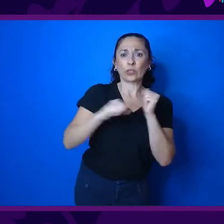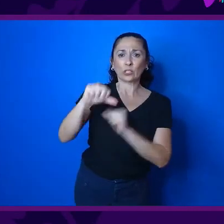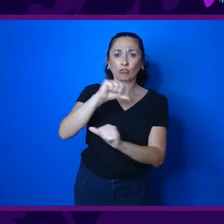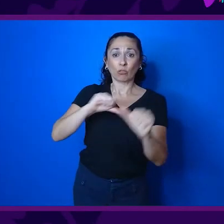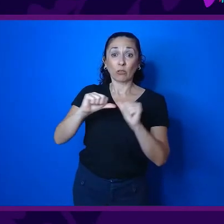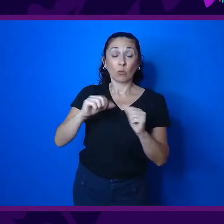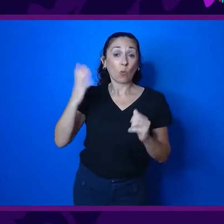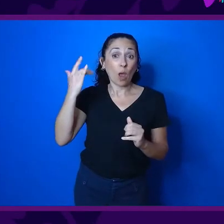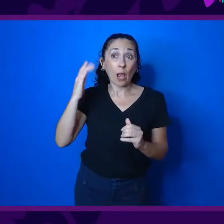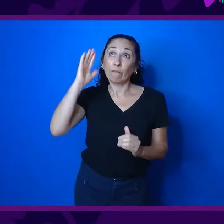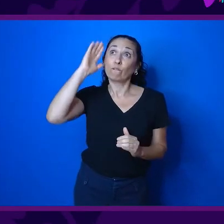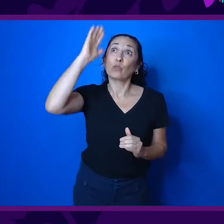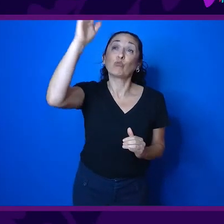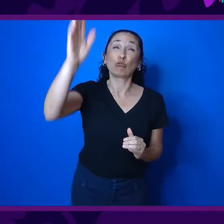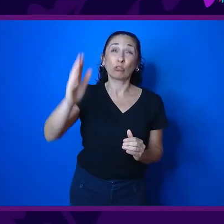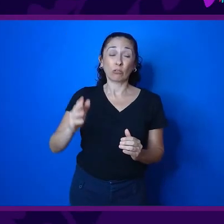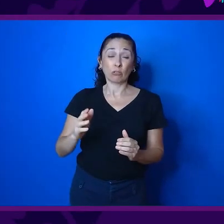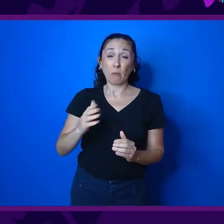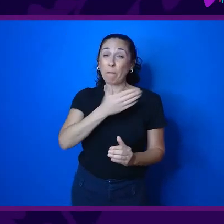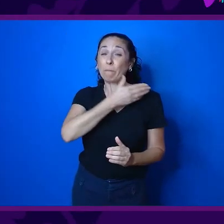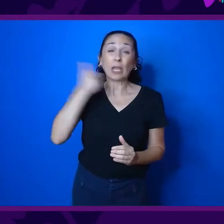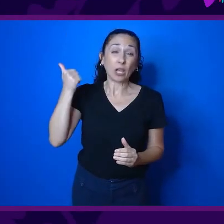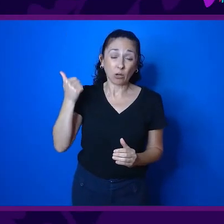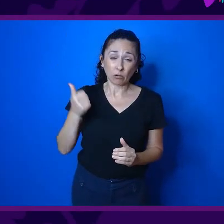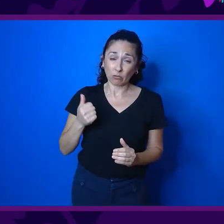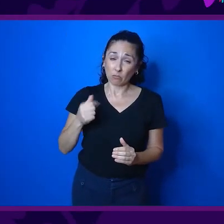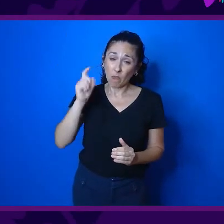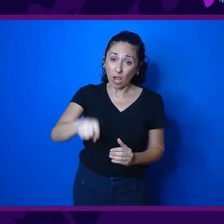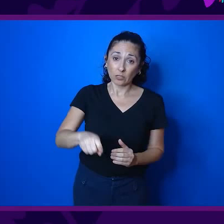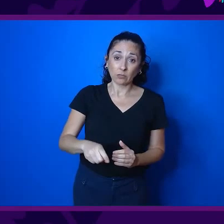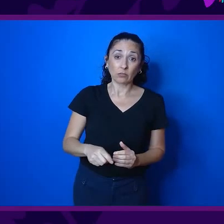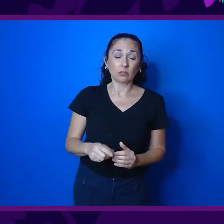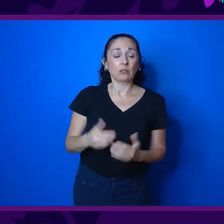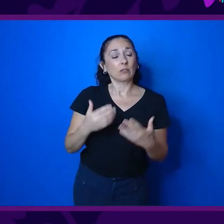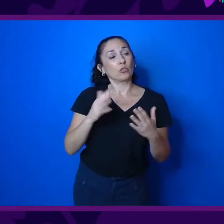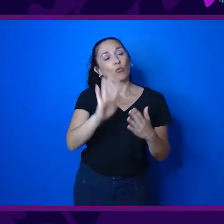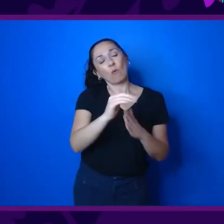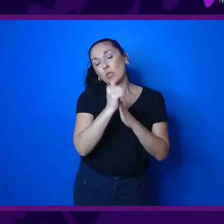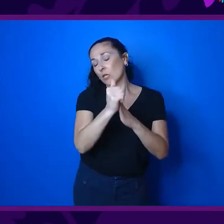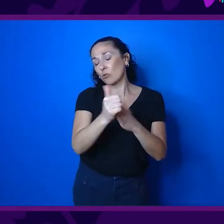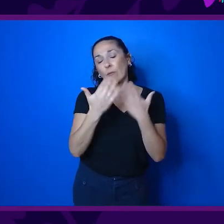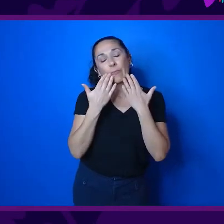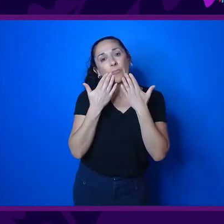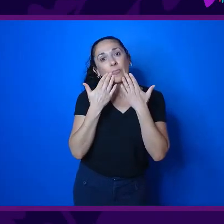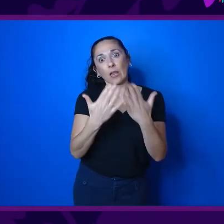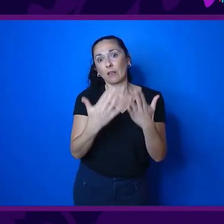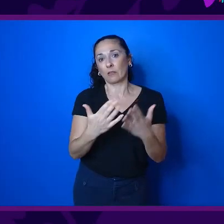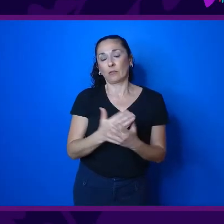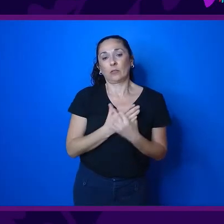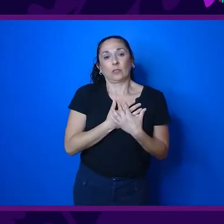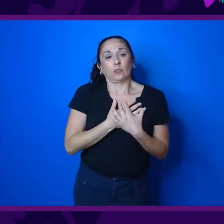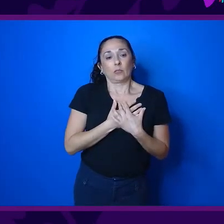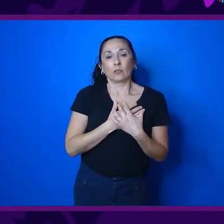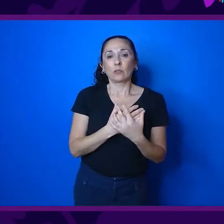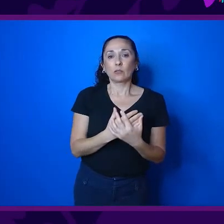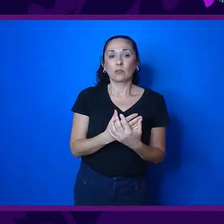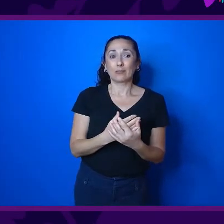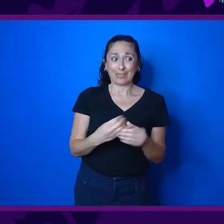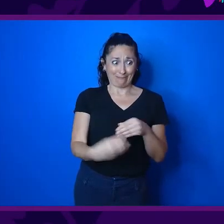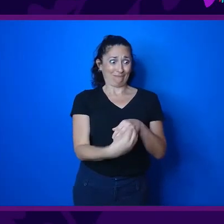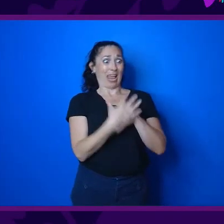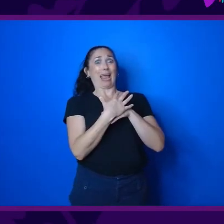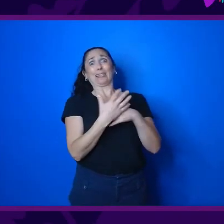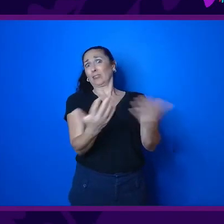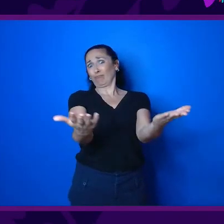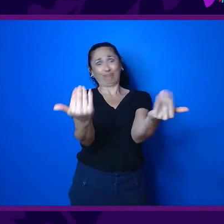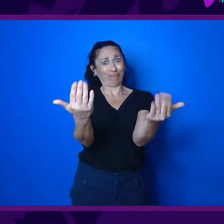And I'm thankful for your leadership. And you're saying with advice, I'm like, please, that mentorship and